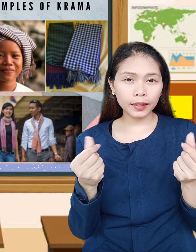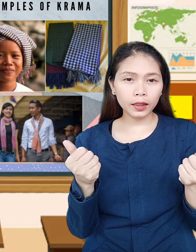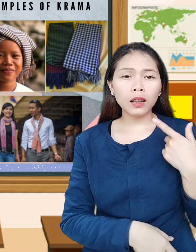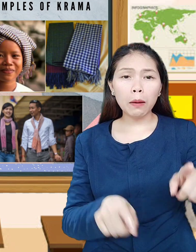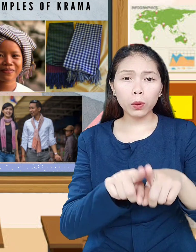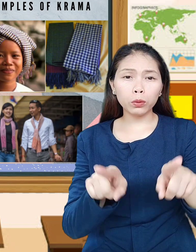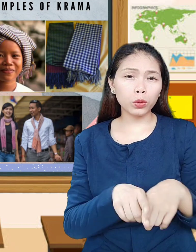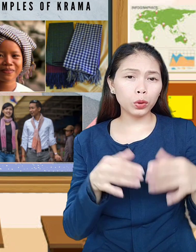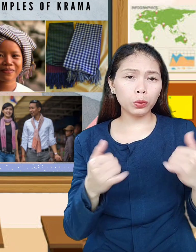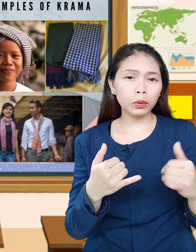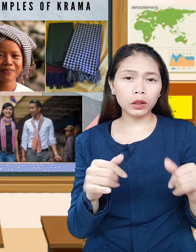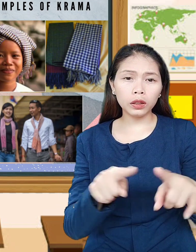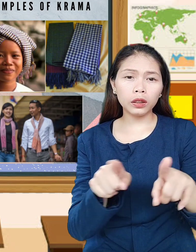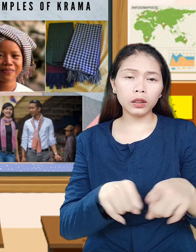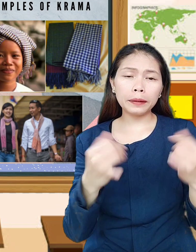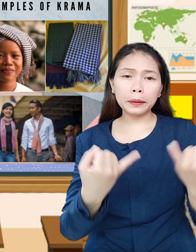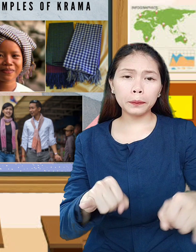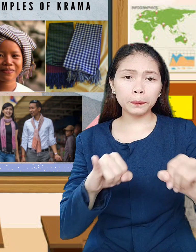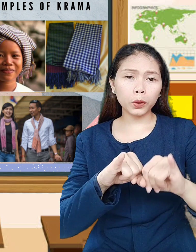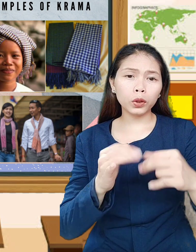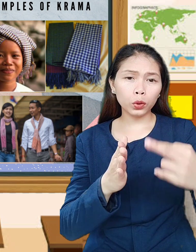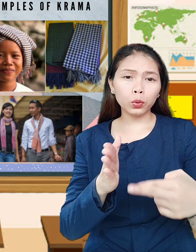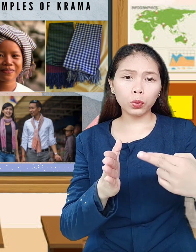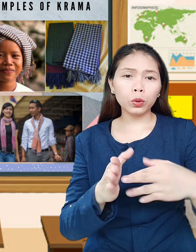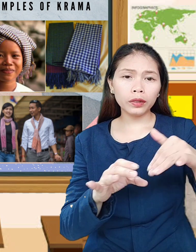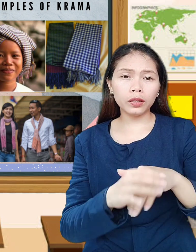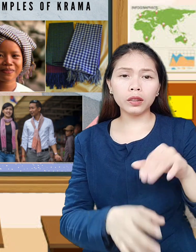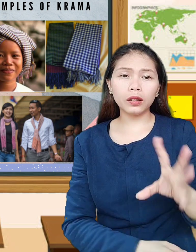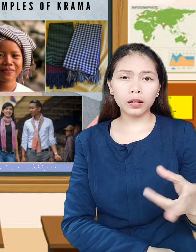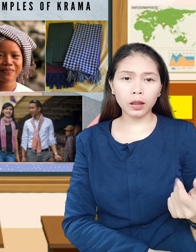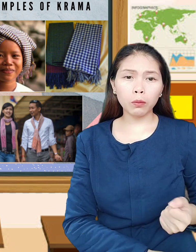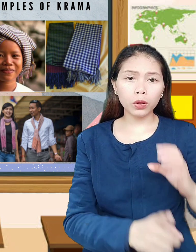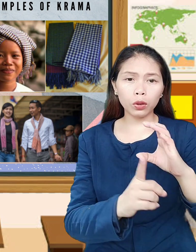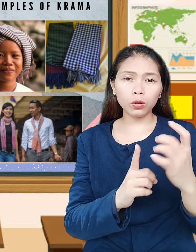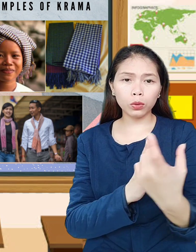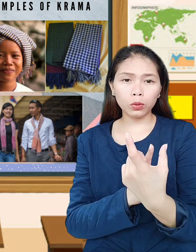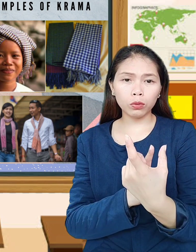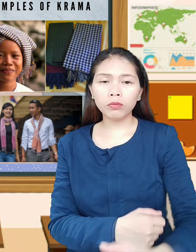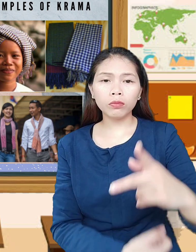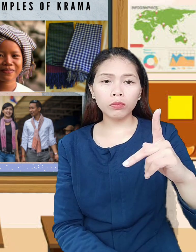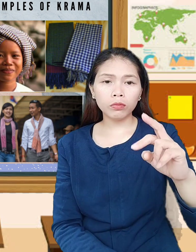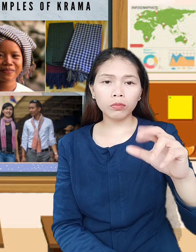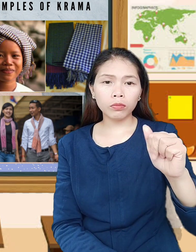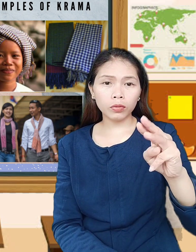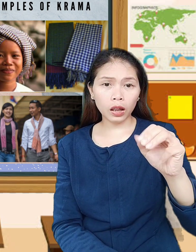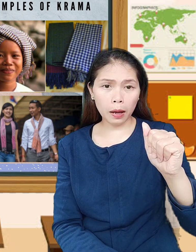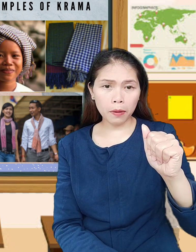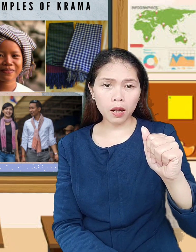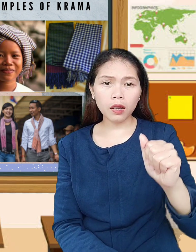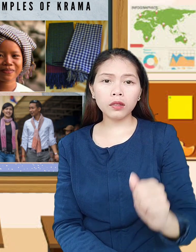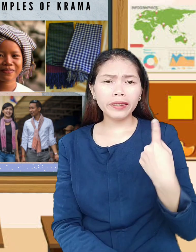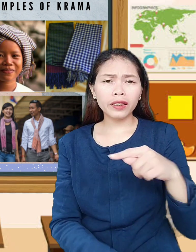Cotton textile have also played a significant role in Cambodian culture.